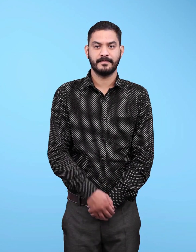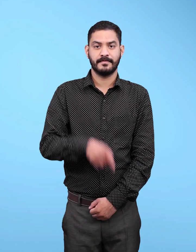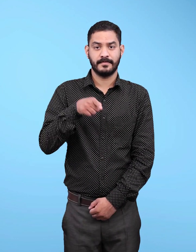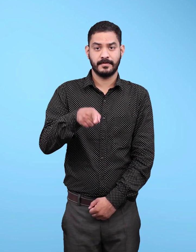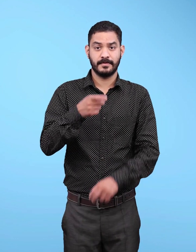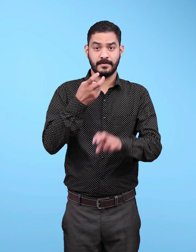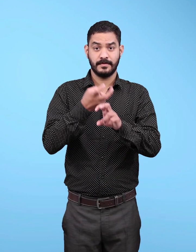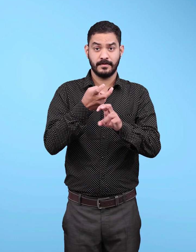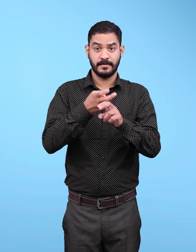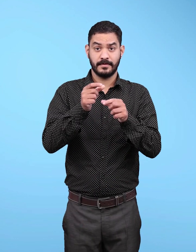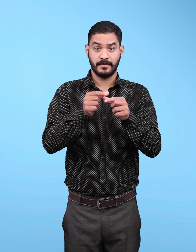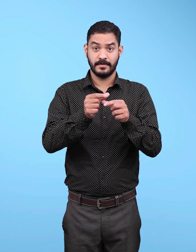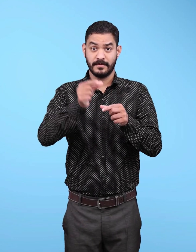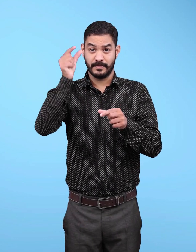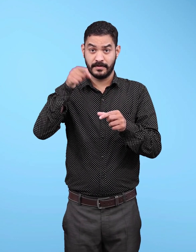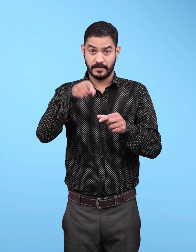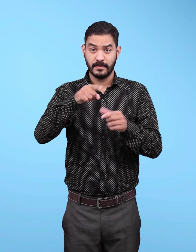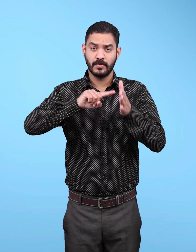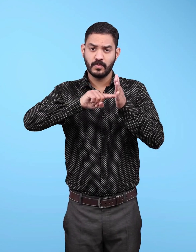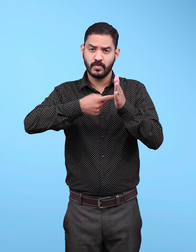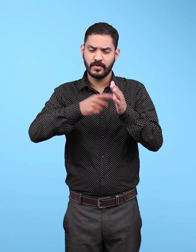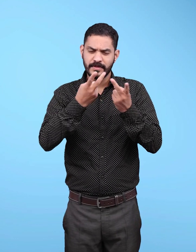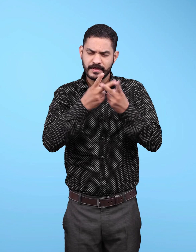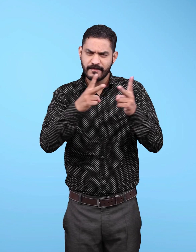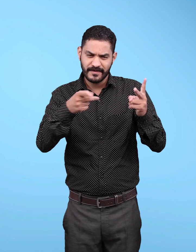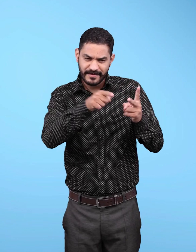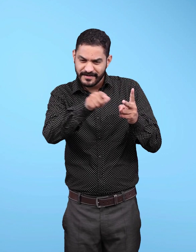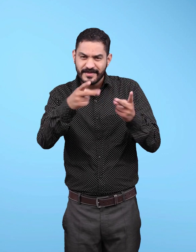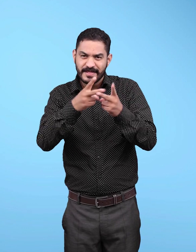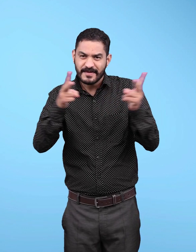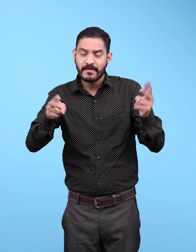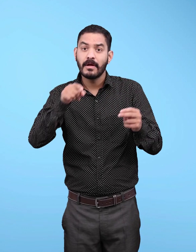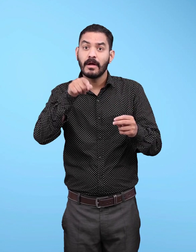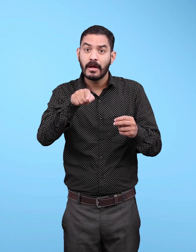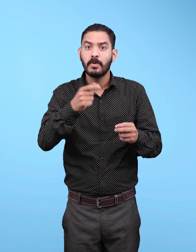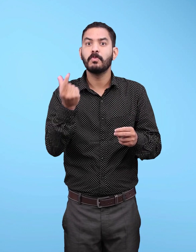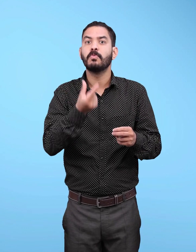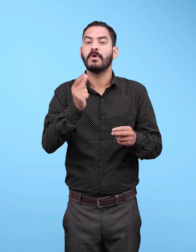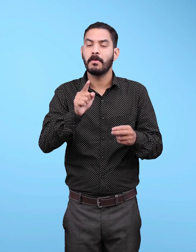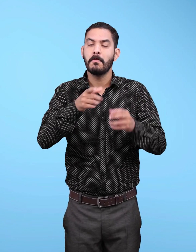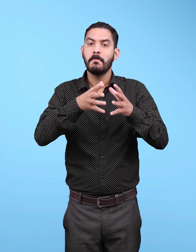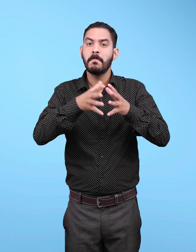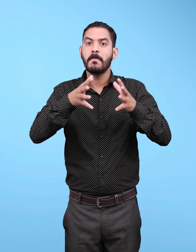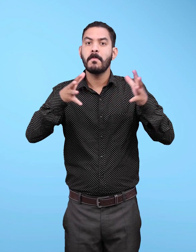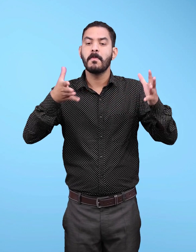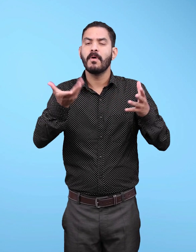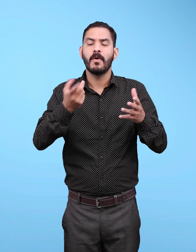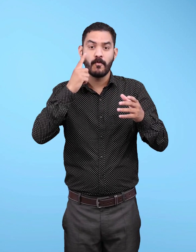Around 2,500 years ago, there is evidence for the growing use of iron tools. These